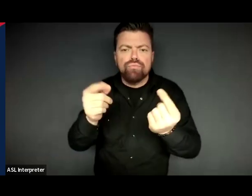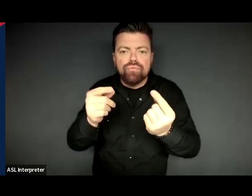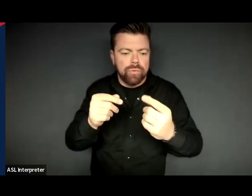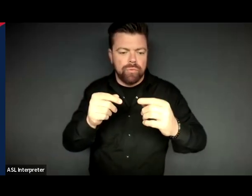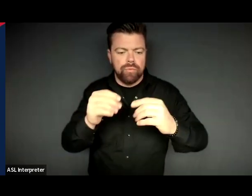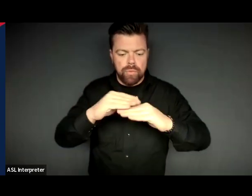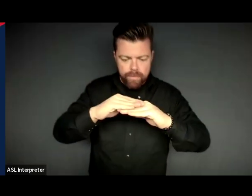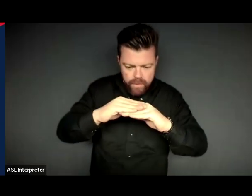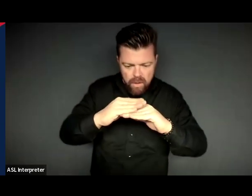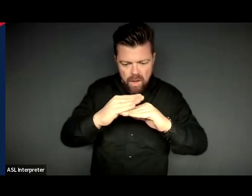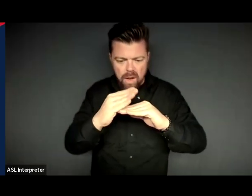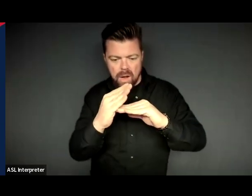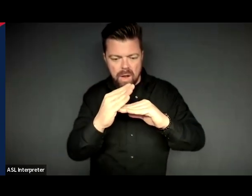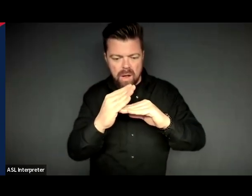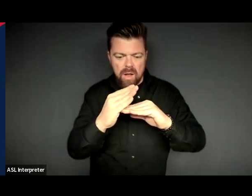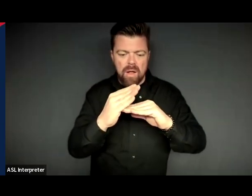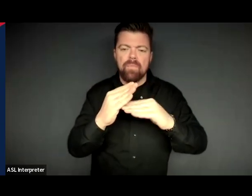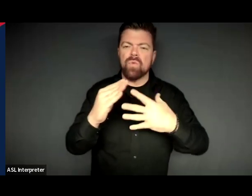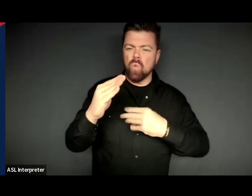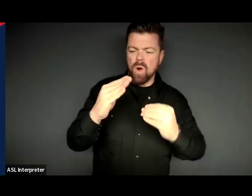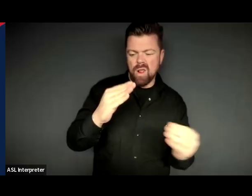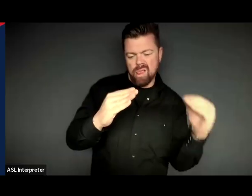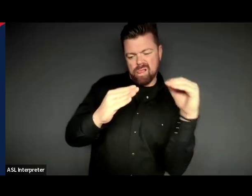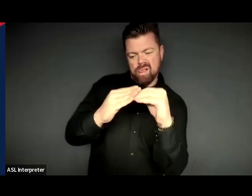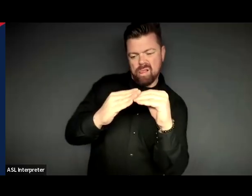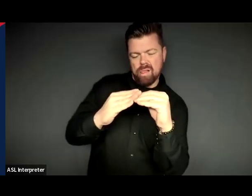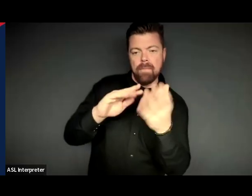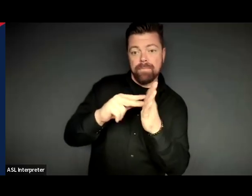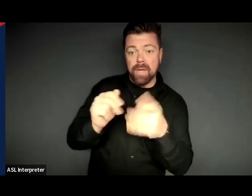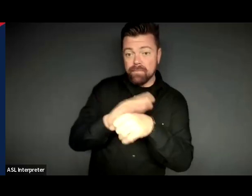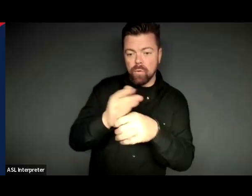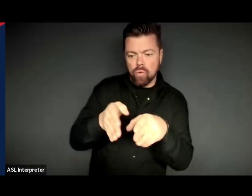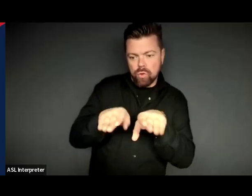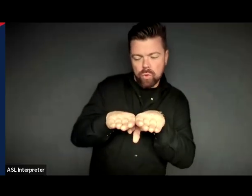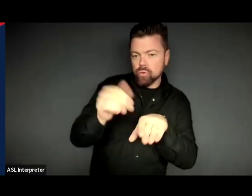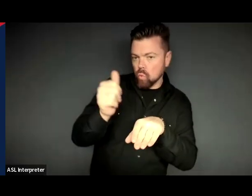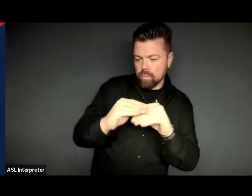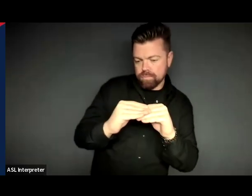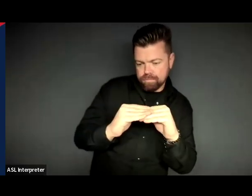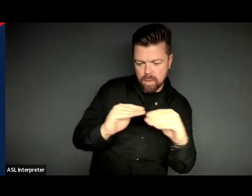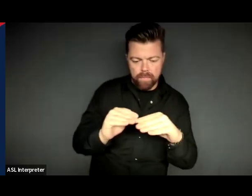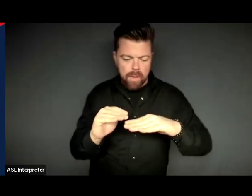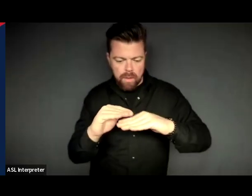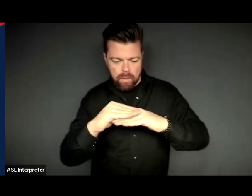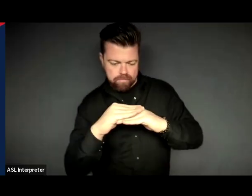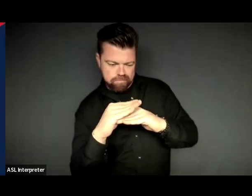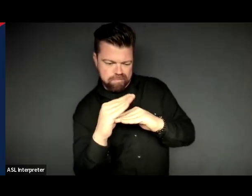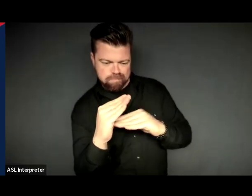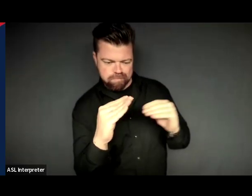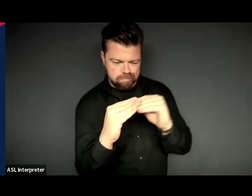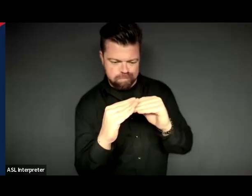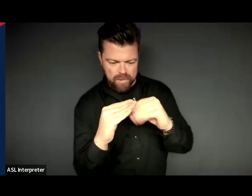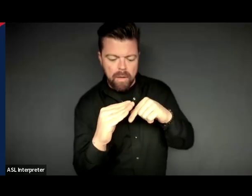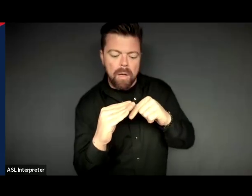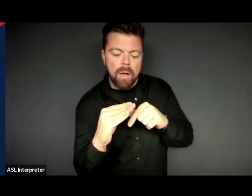placed in, in a way so that the wound won't close up, so that we can heal that from the bottom up. But when you